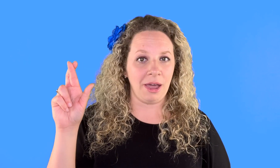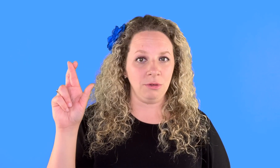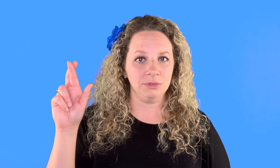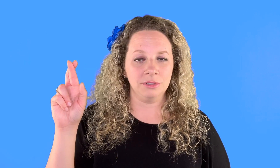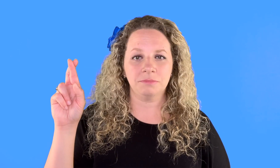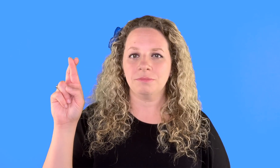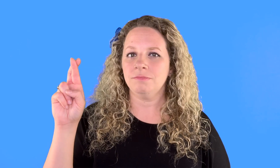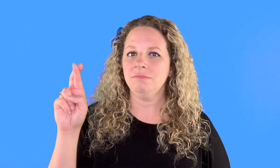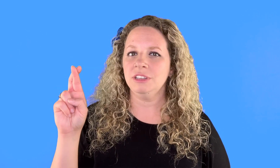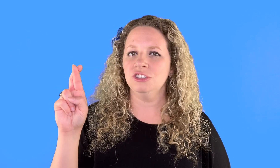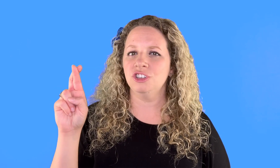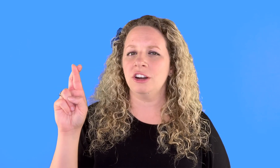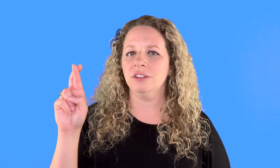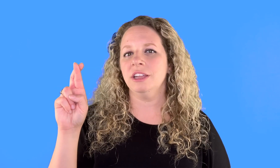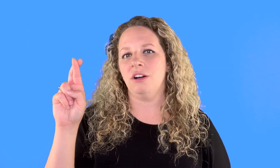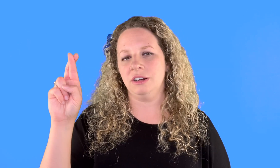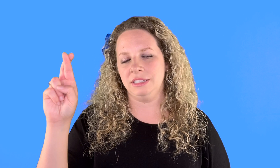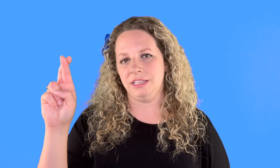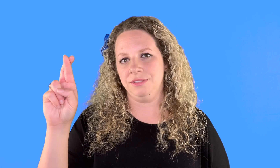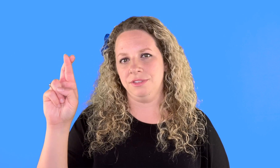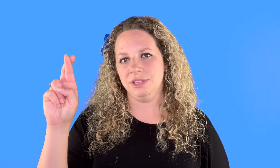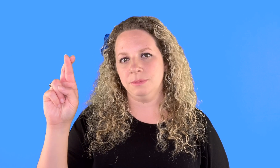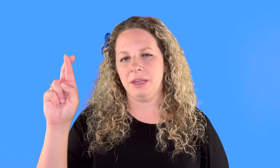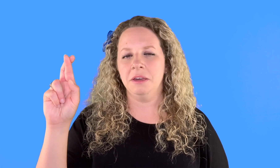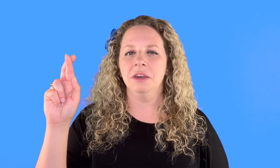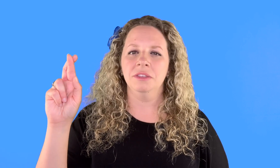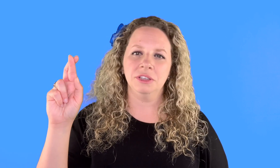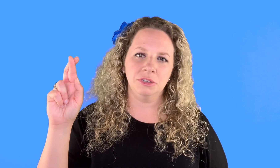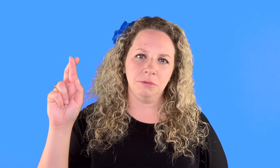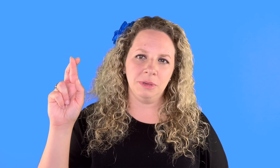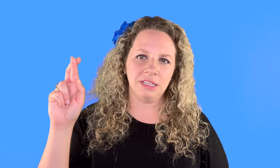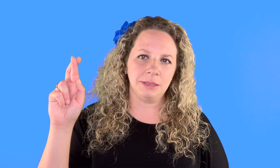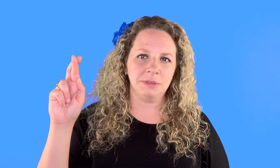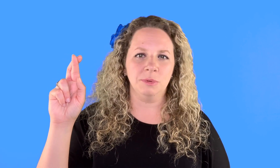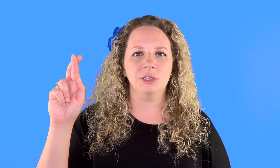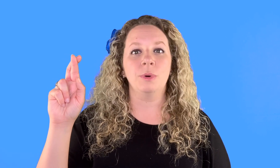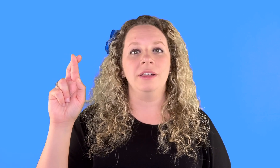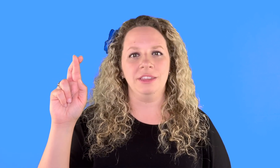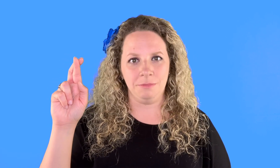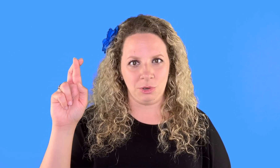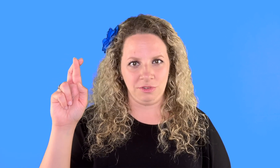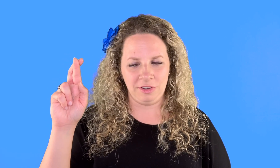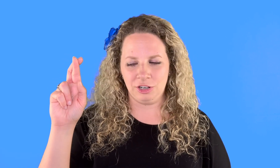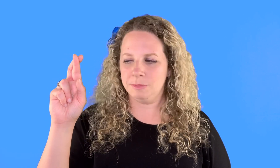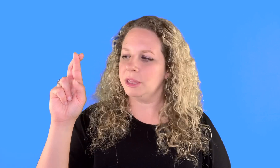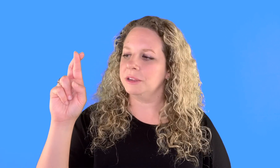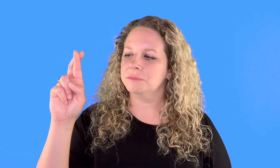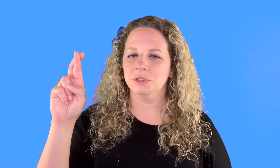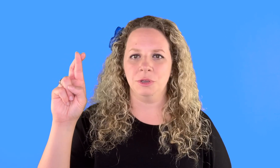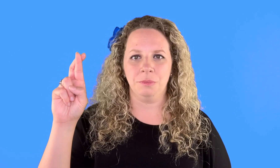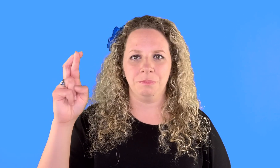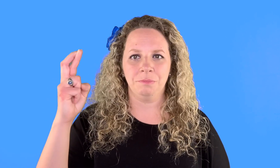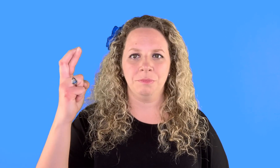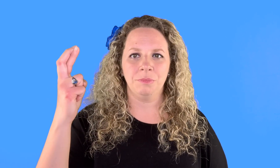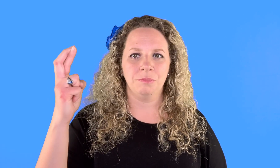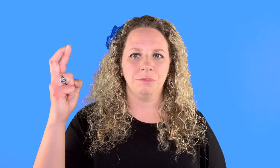out. Generally, R is signed this way. This could be acceptable as well in the middle of fingerspelling. So